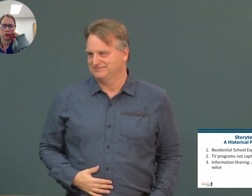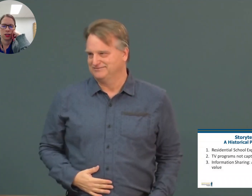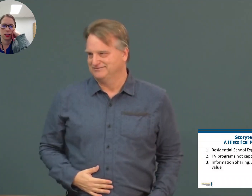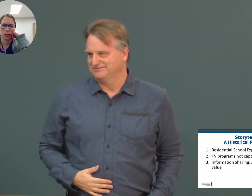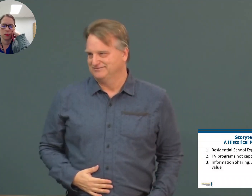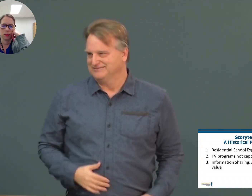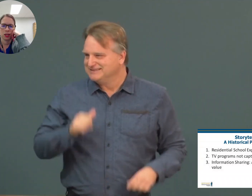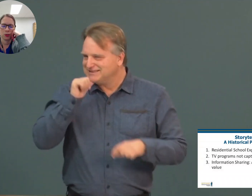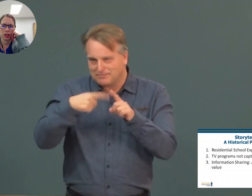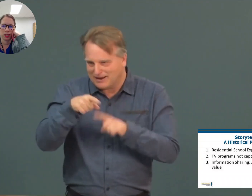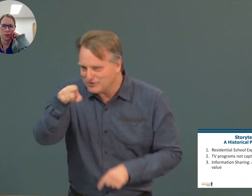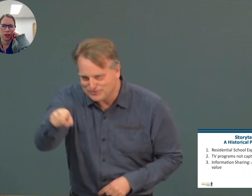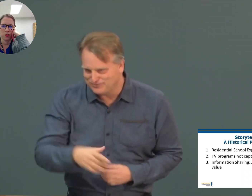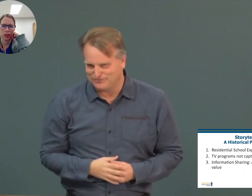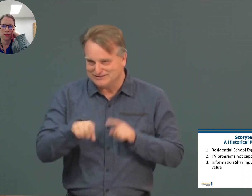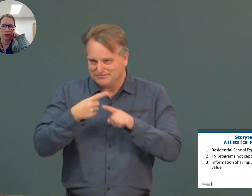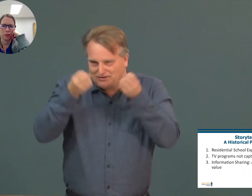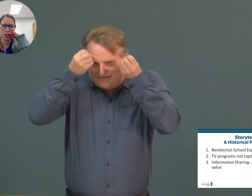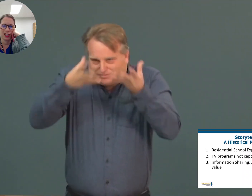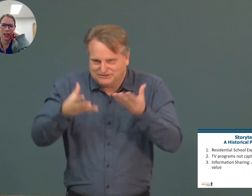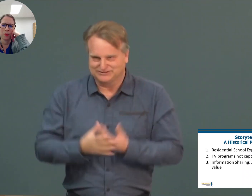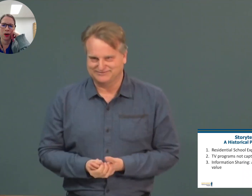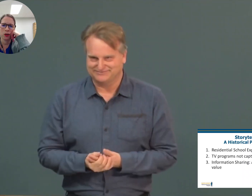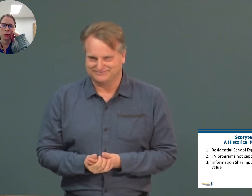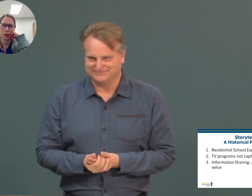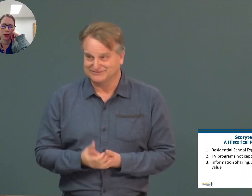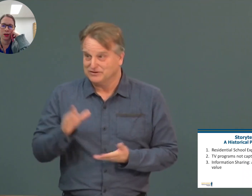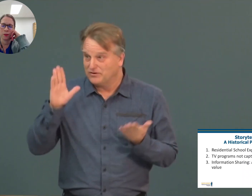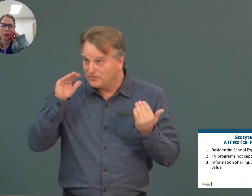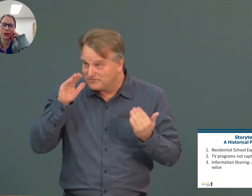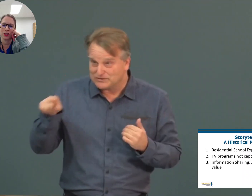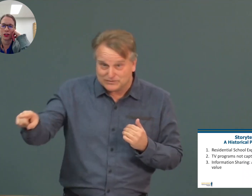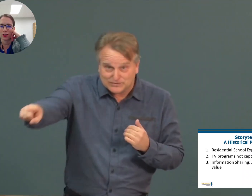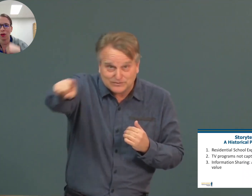Tell them, explain it to them. They want that information. It's not about you, it's about information in general.